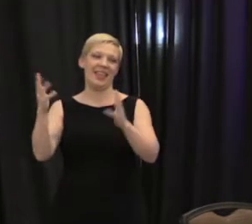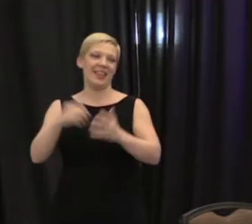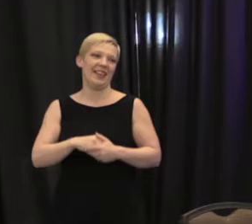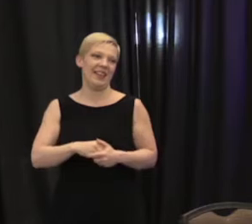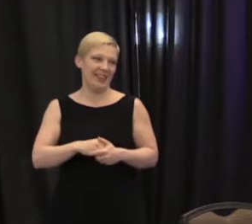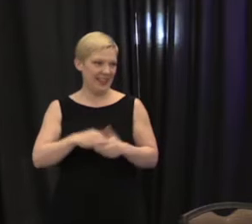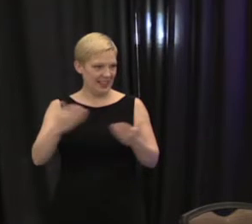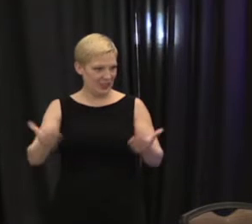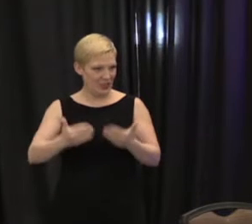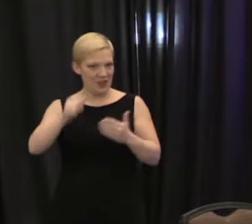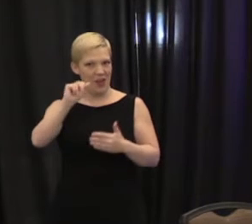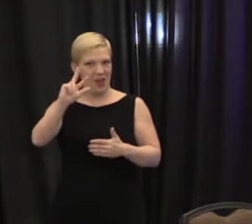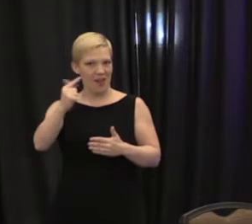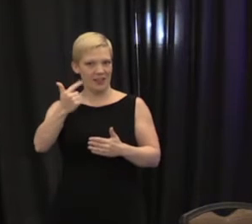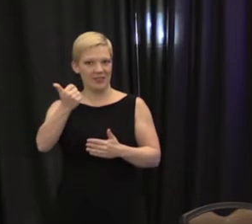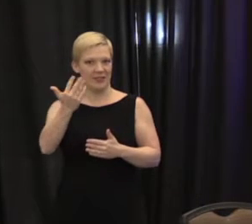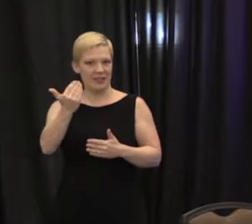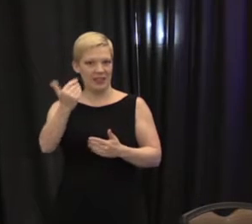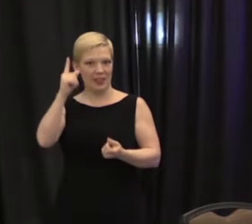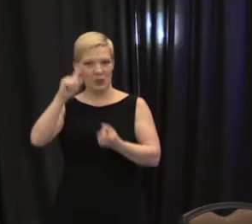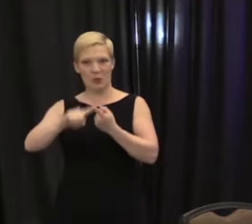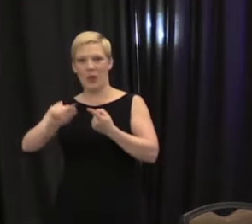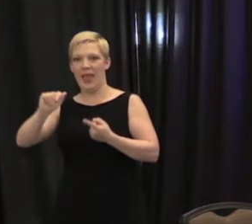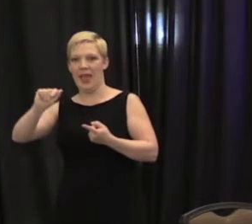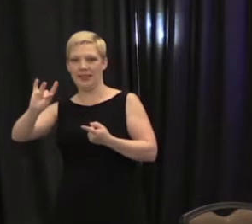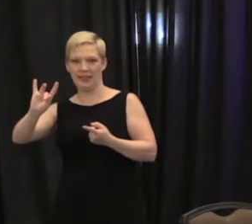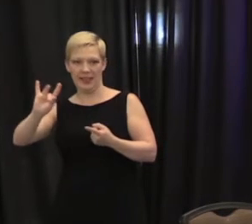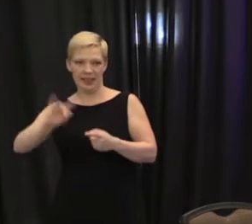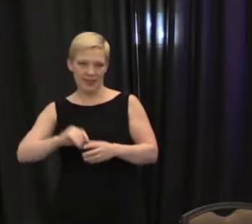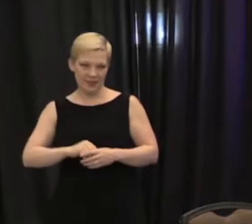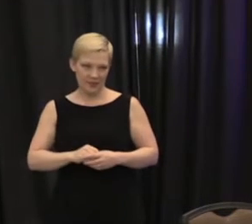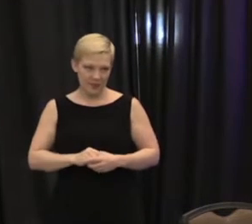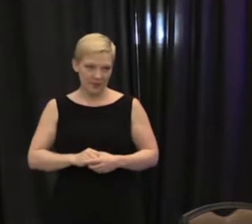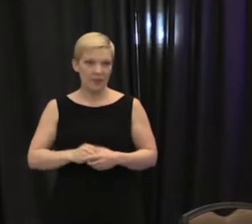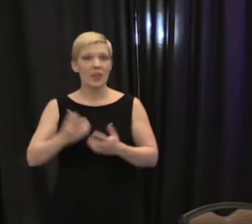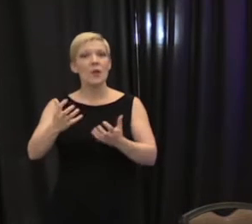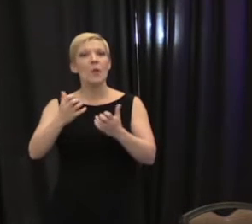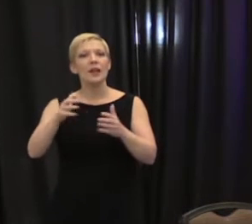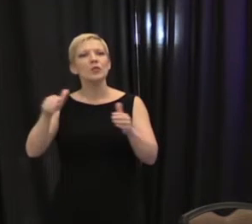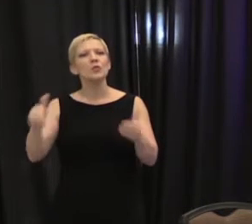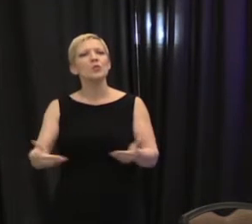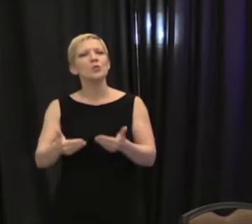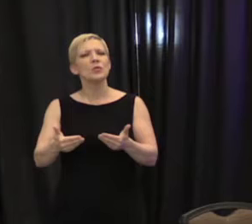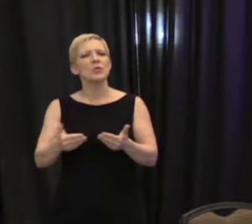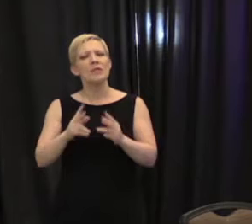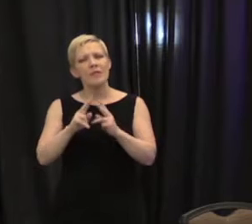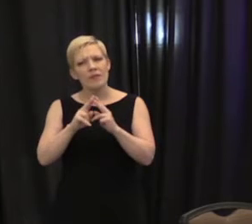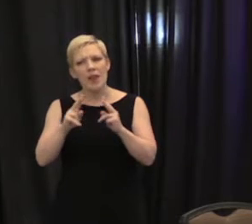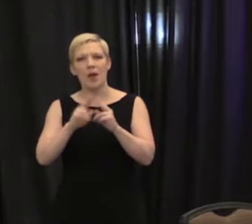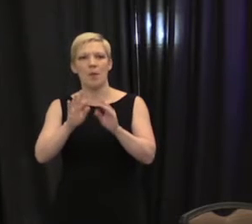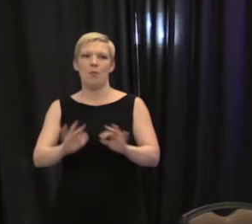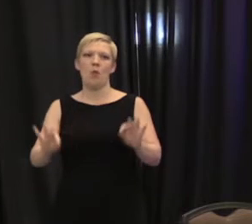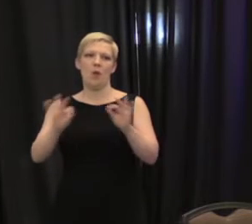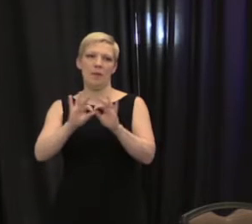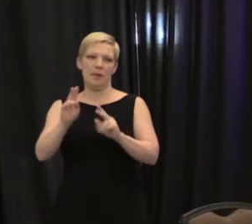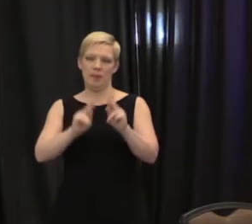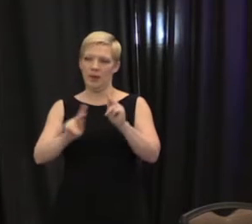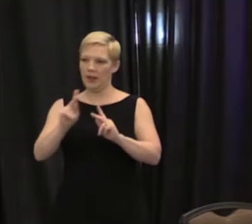Right here, August 15th to the 18th. I want to introduce you to some very important people.